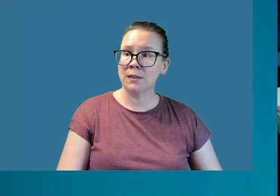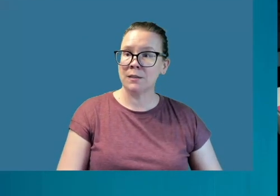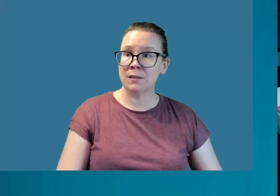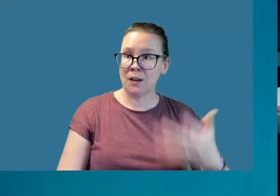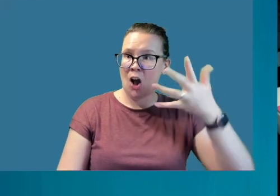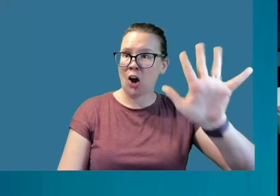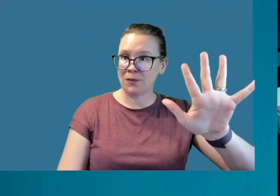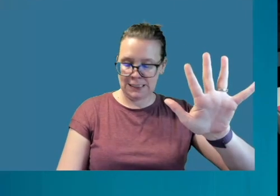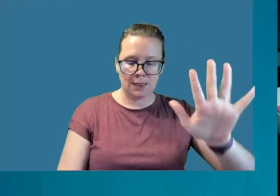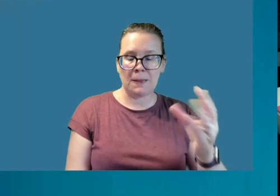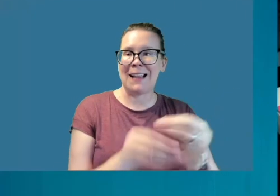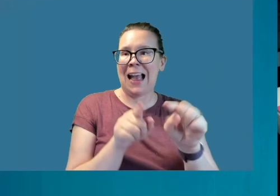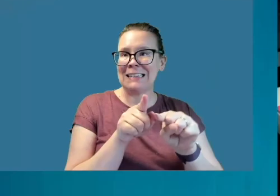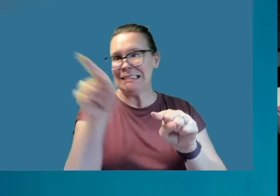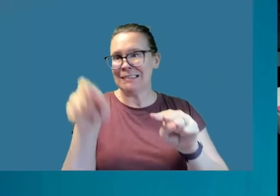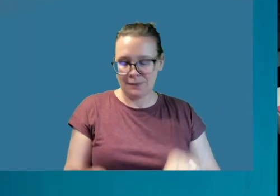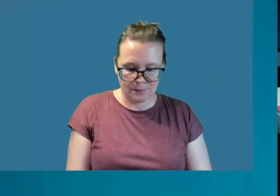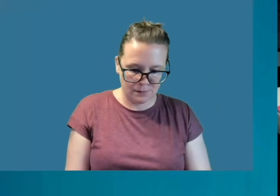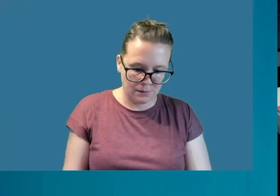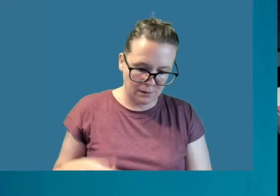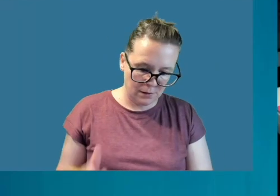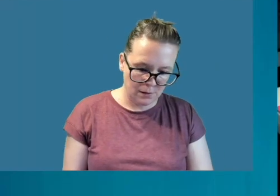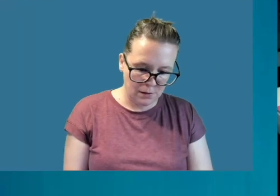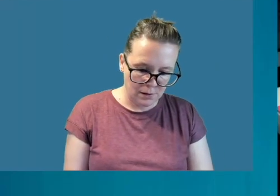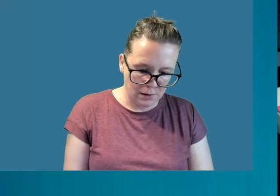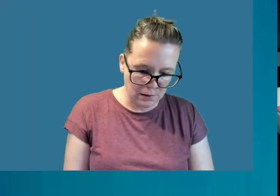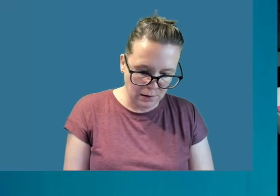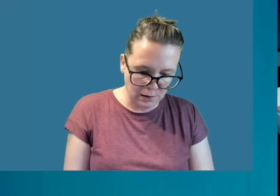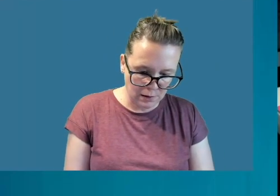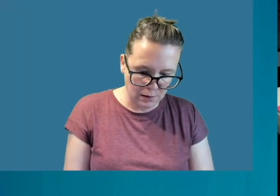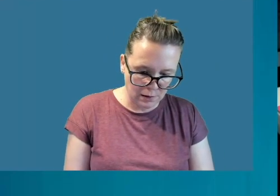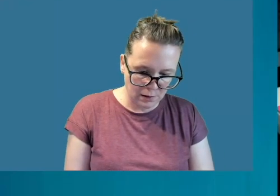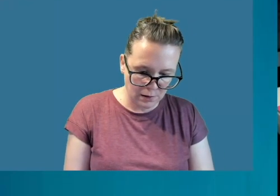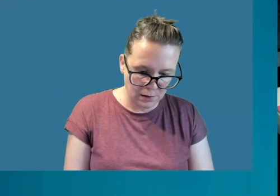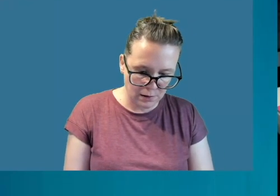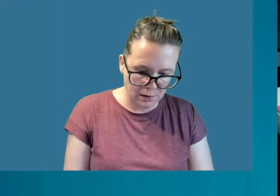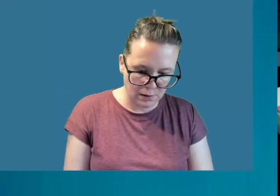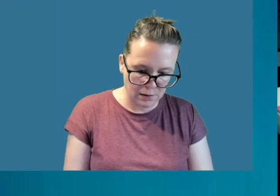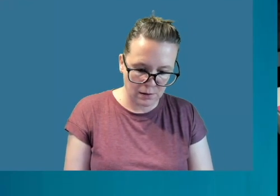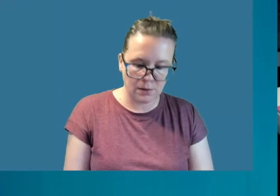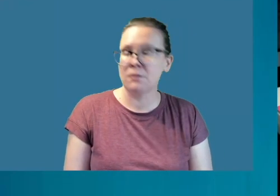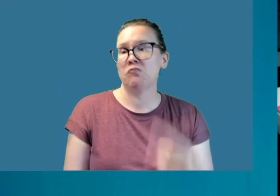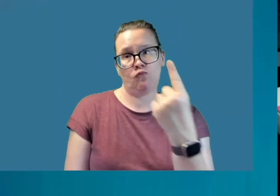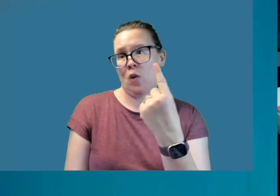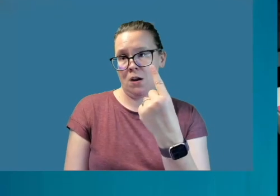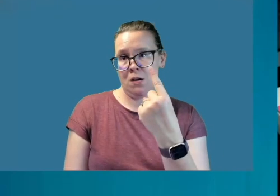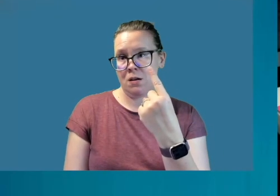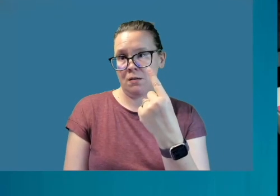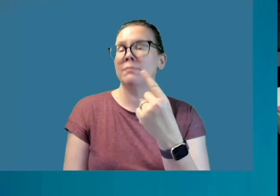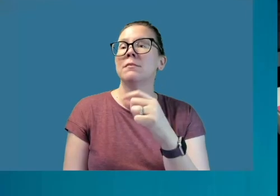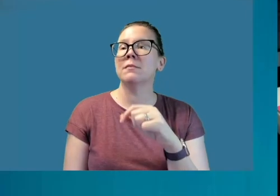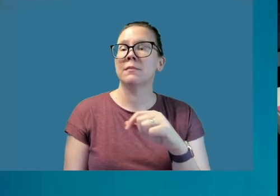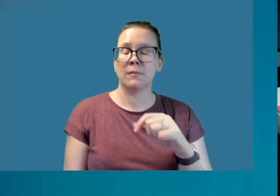the extension from number 9 already blocks off one side of number 8. So we just need to extend it on